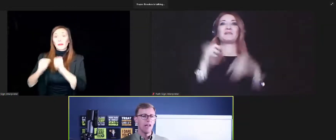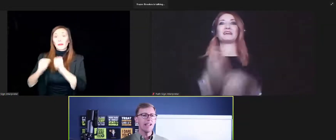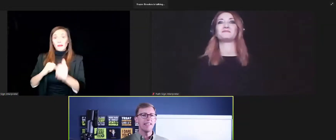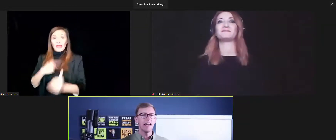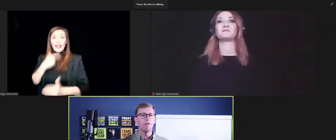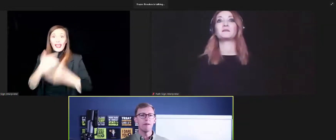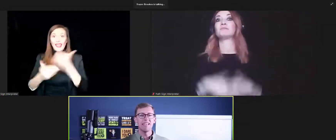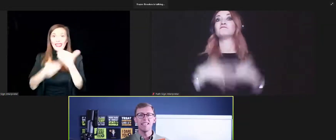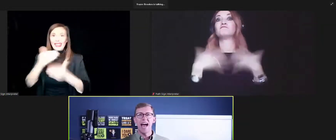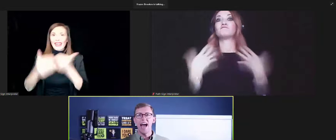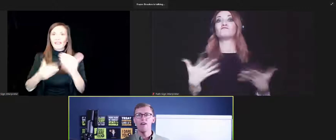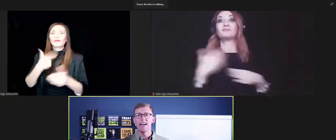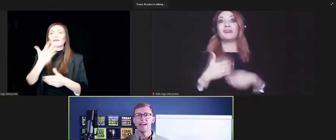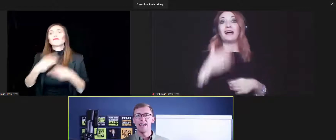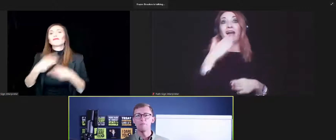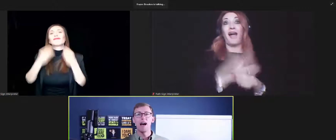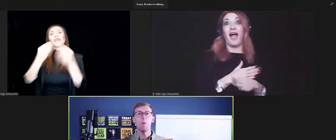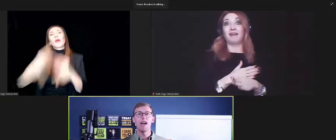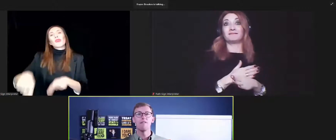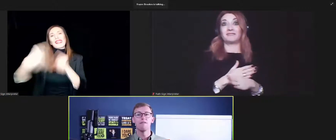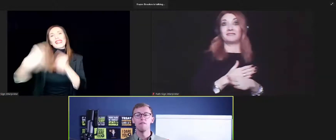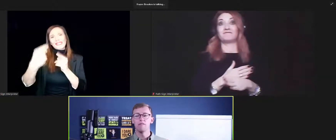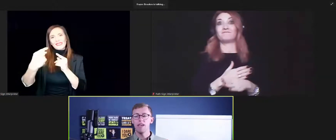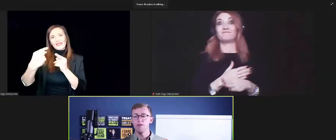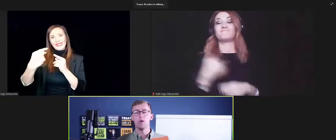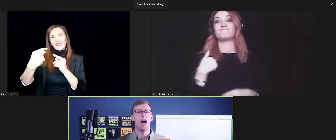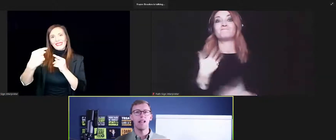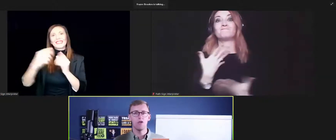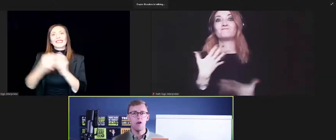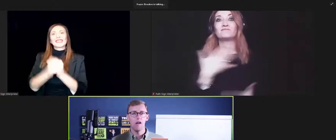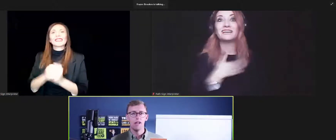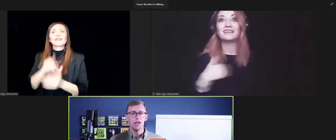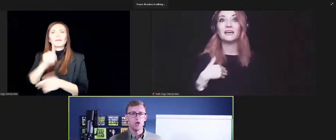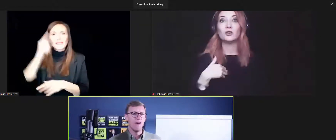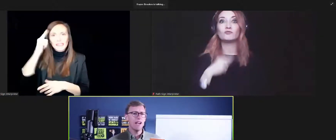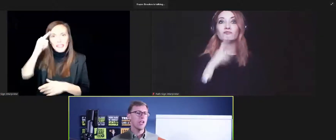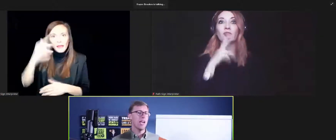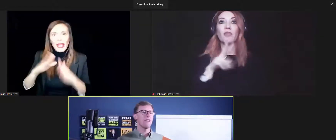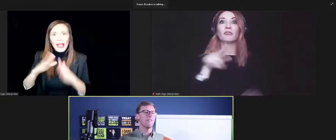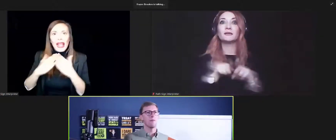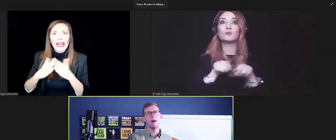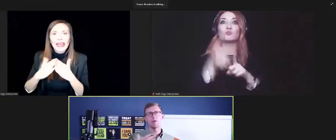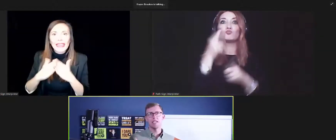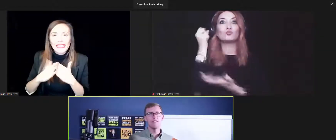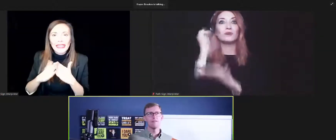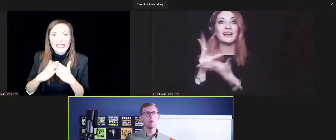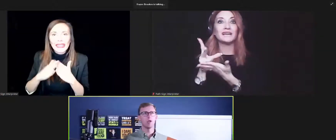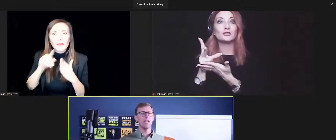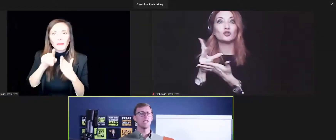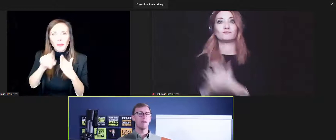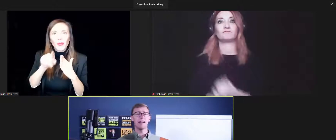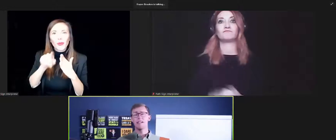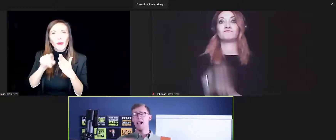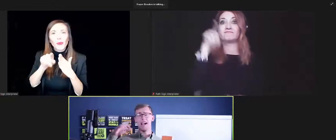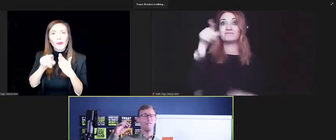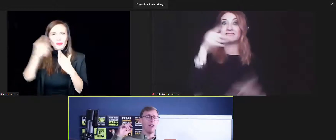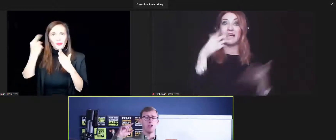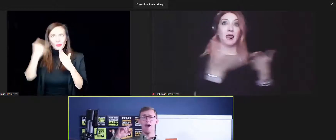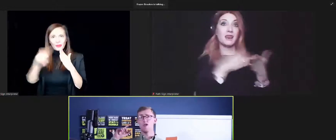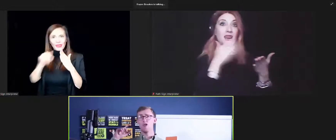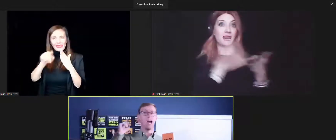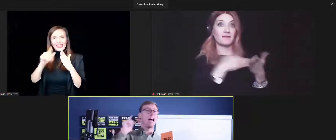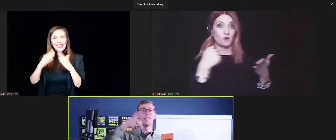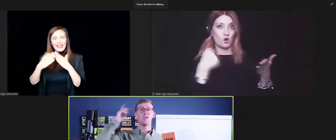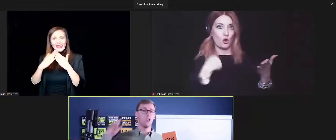the idea of me daring is my way of giving you a challenge. So if I say, when I was a kid, if someone said to me, hey, Frazer,